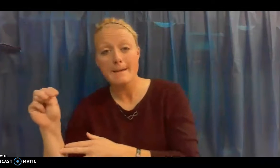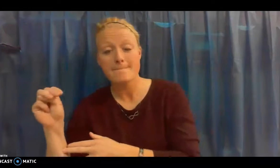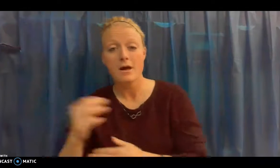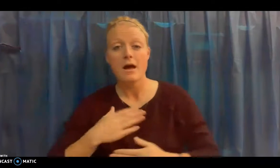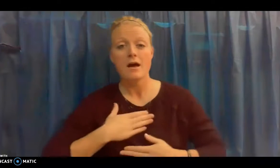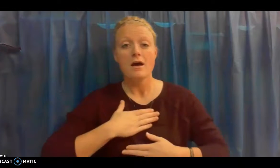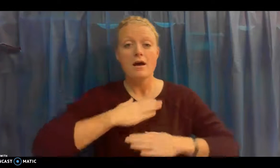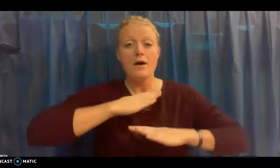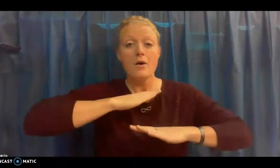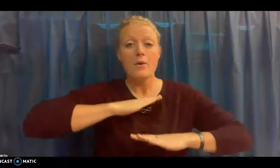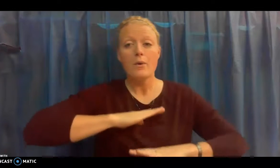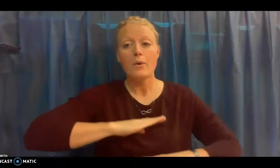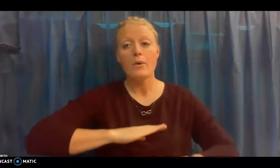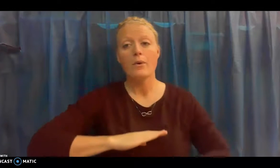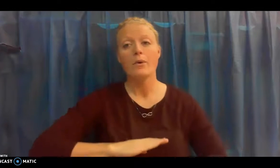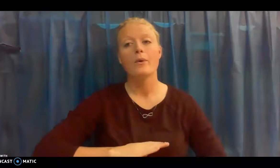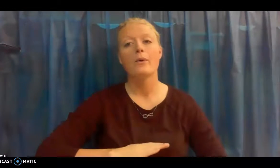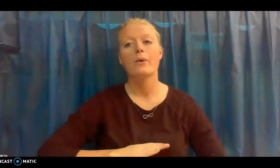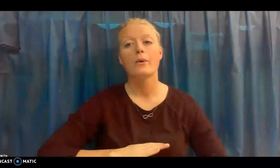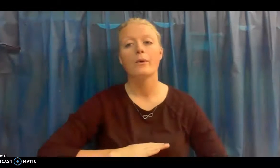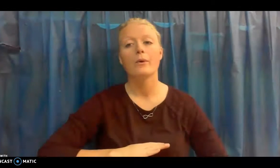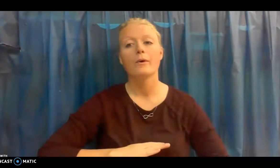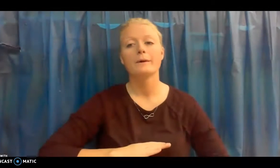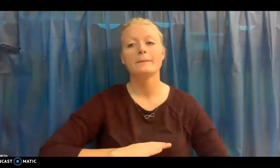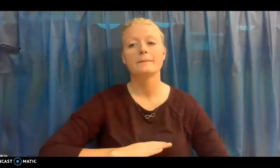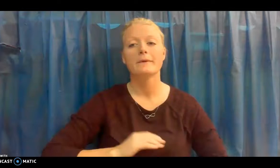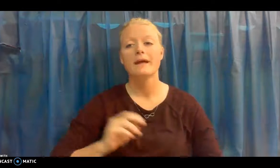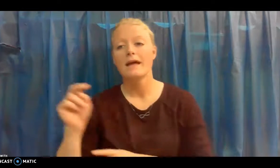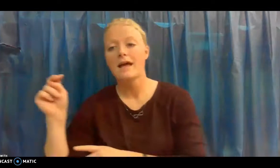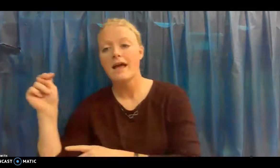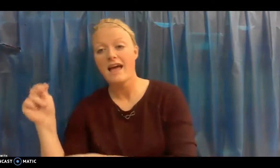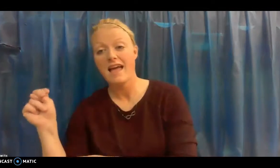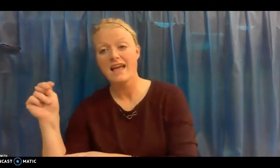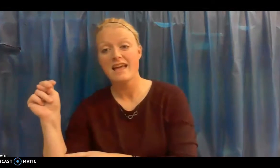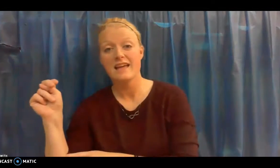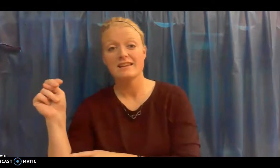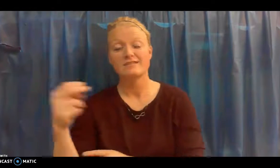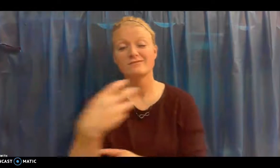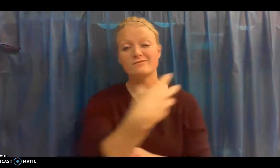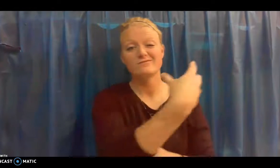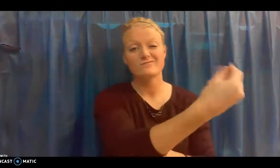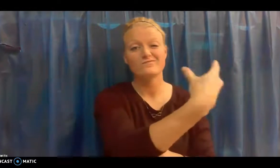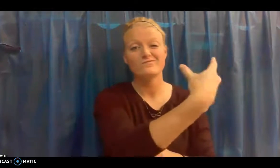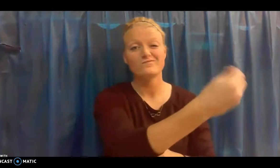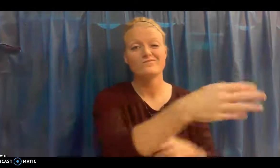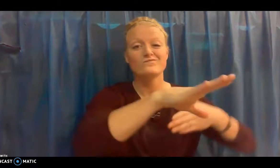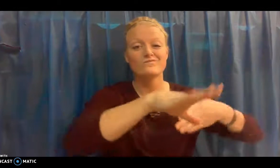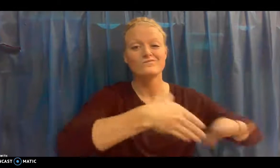M is for muscles relaxing. N is for a